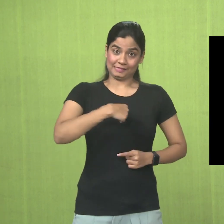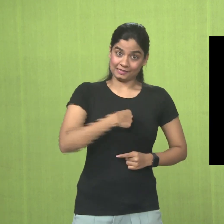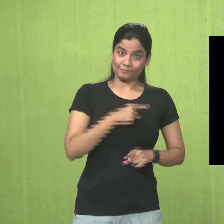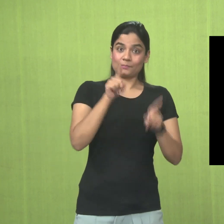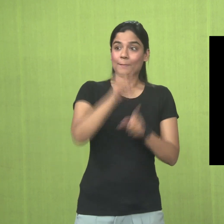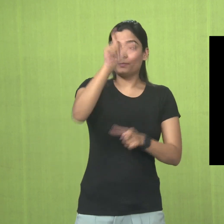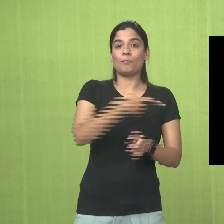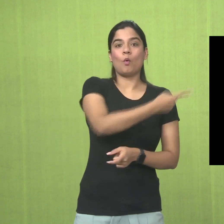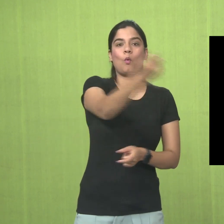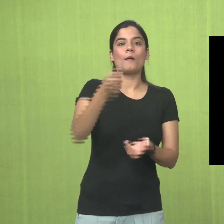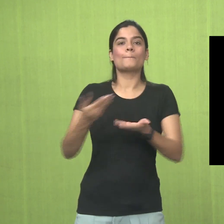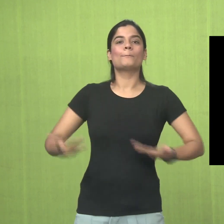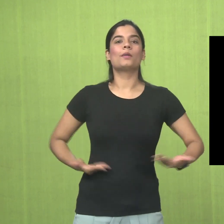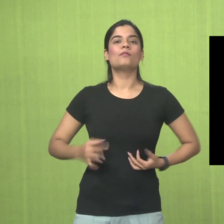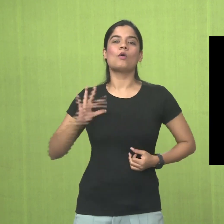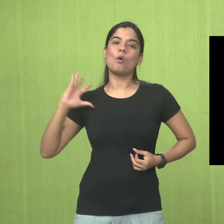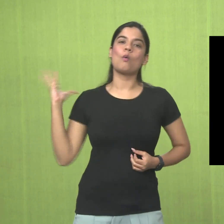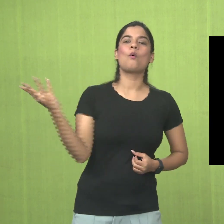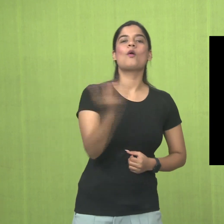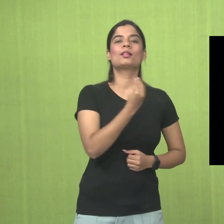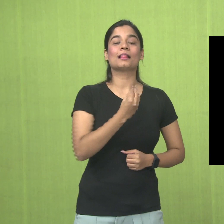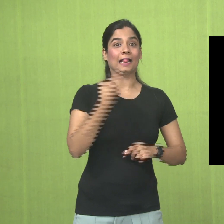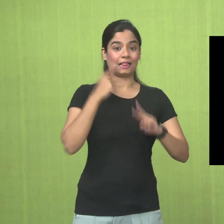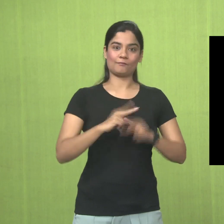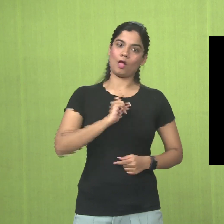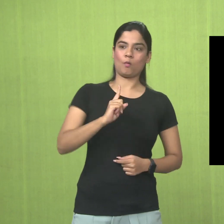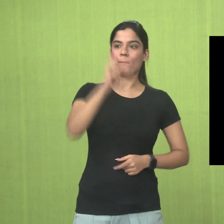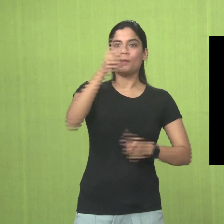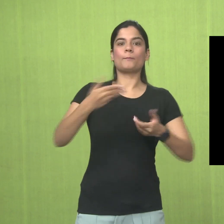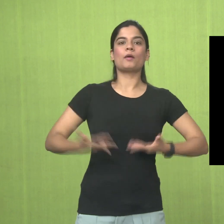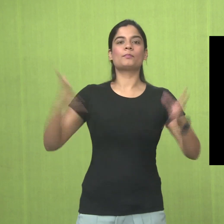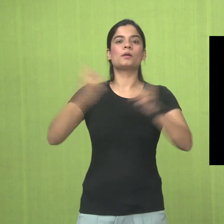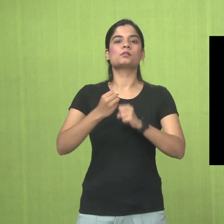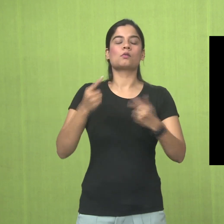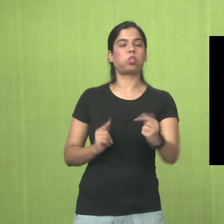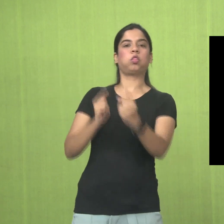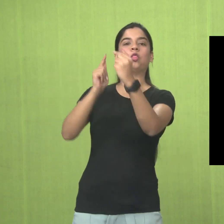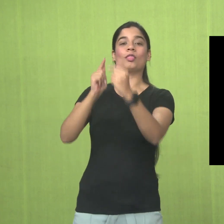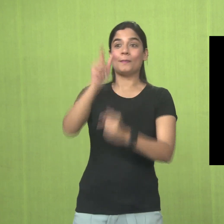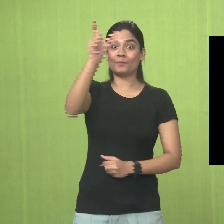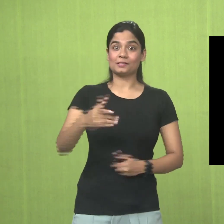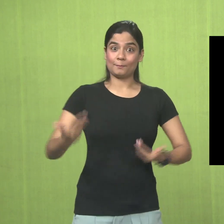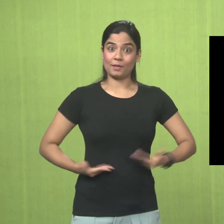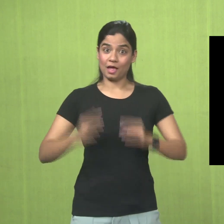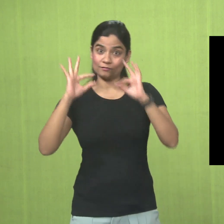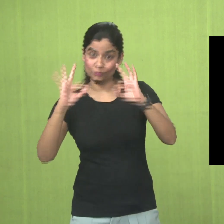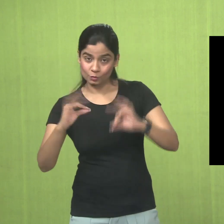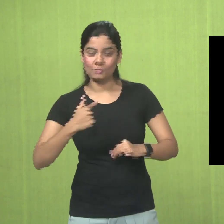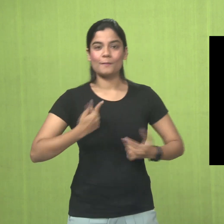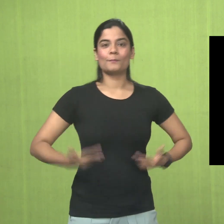we have to have these ethical behaviors for ourselves and for others also, not just for ourselves. So the behaviors have to be for